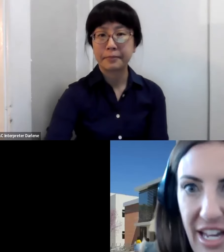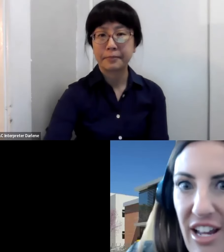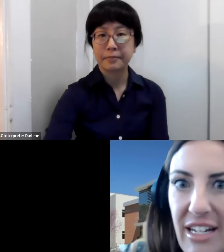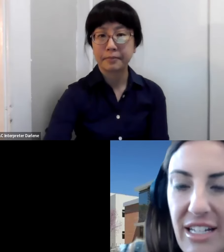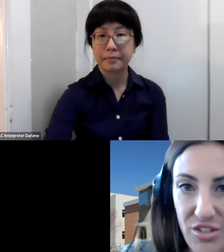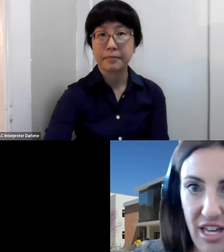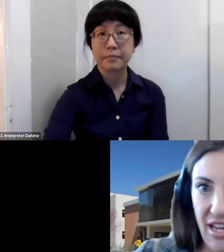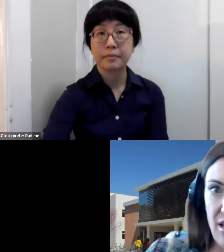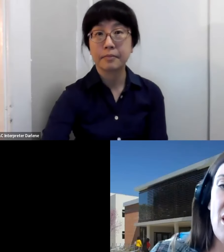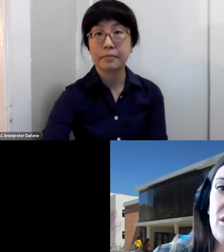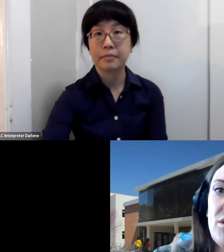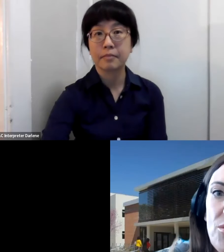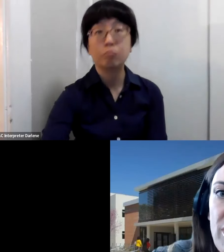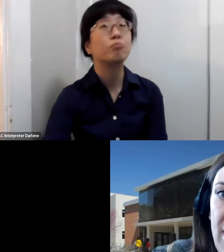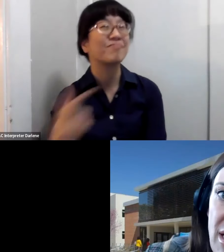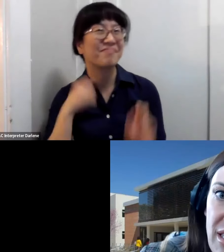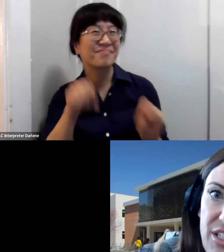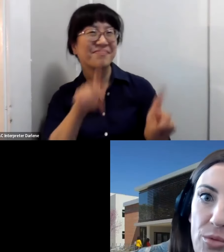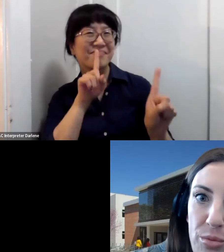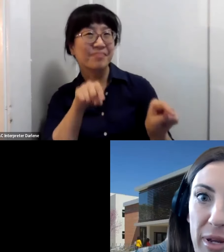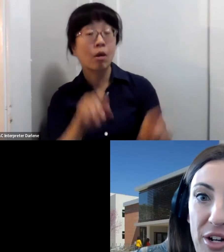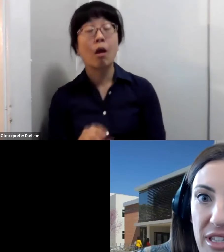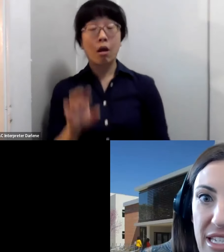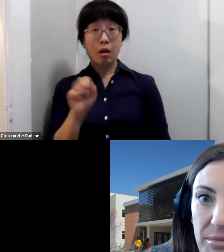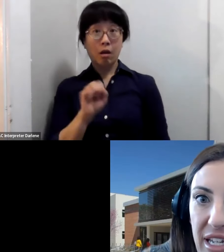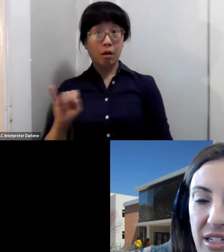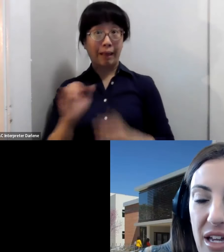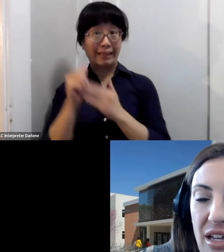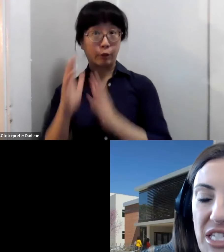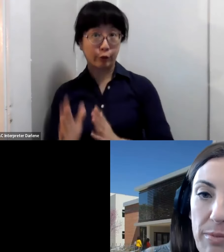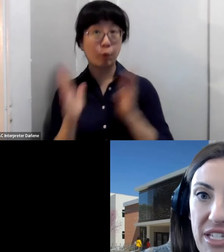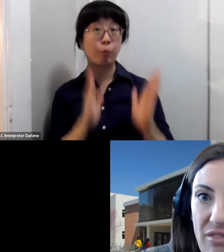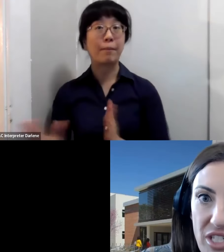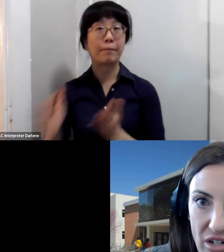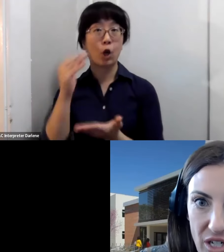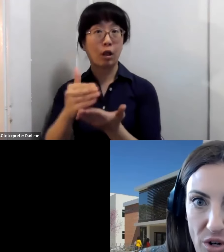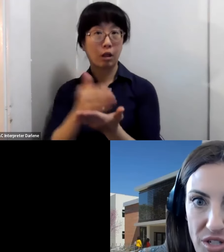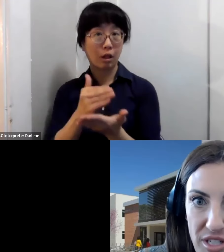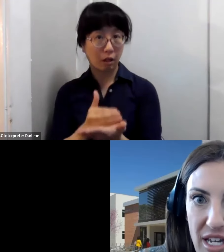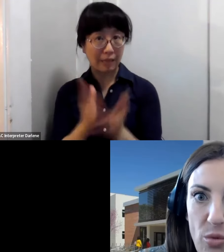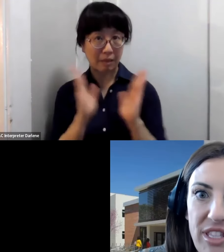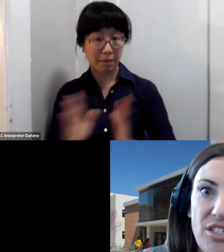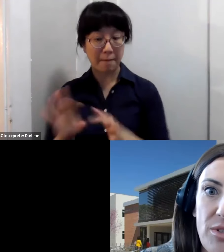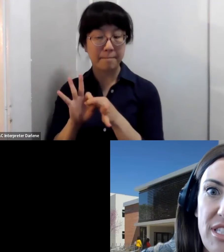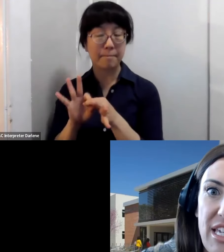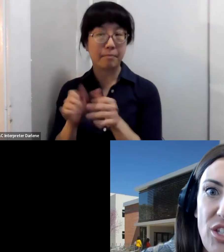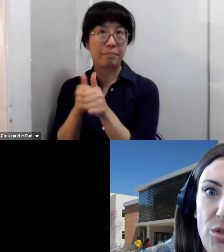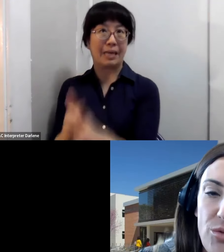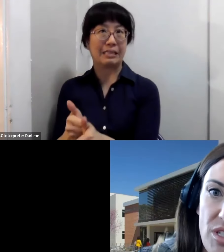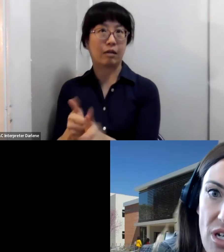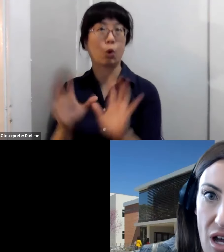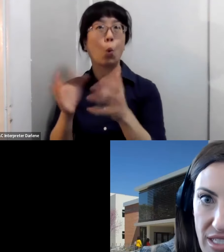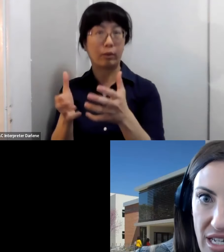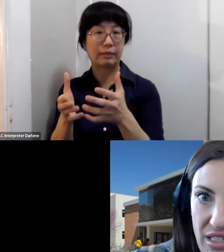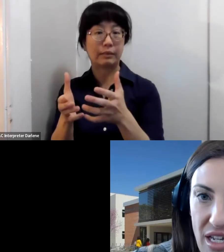Hi, Carrie, I can answer that. So the SI leader prepares a lesson plan that's based off the target course. And what they do is they